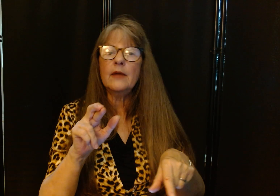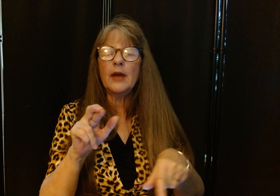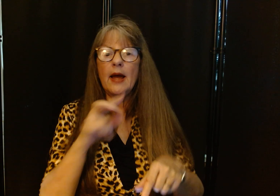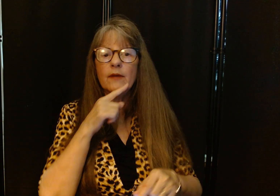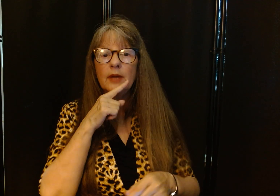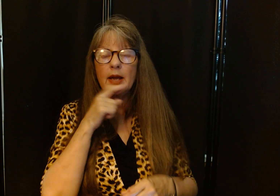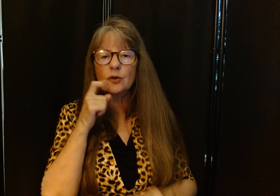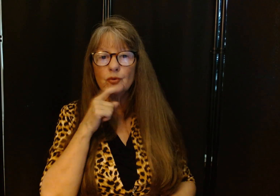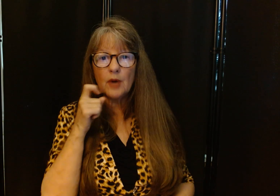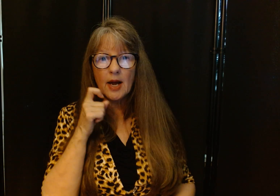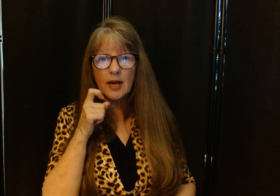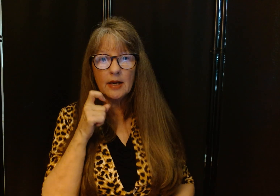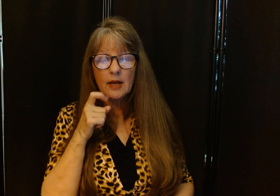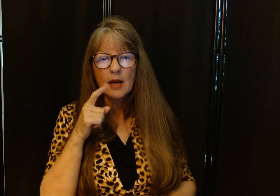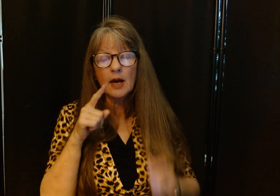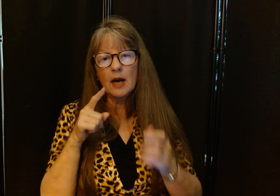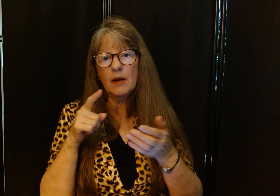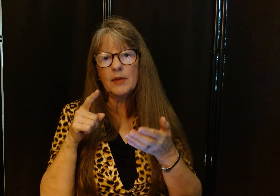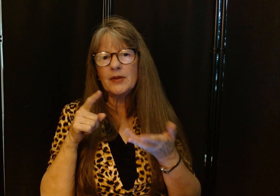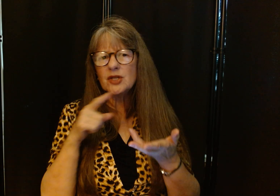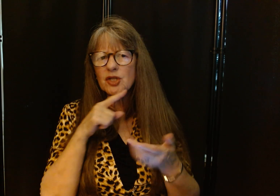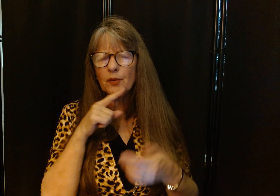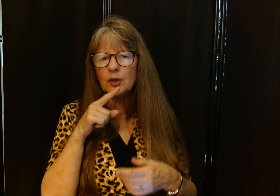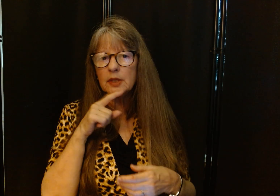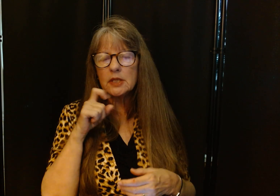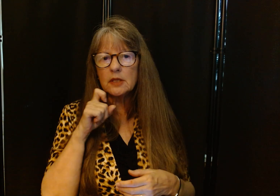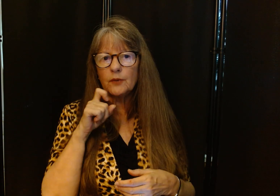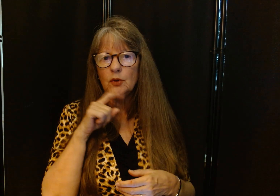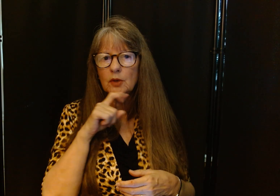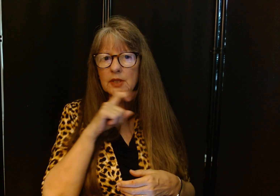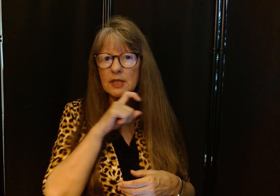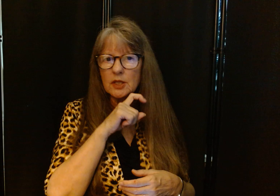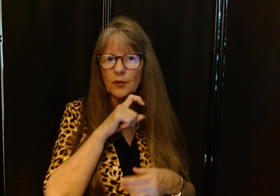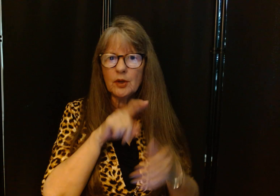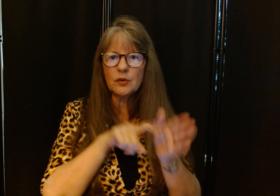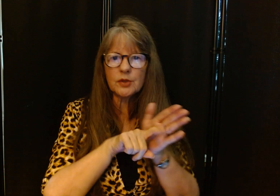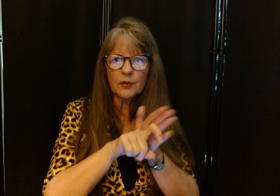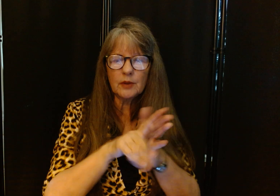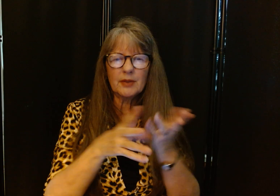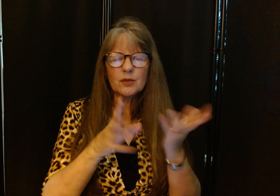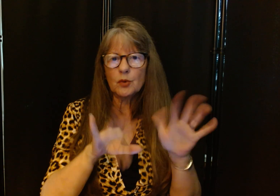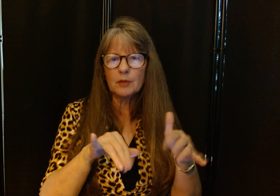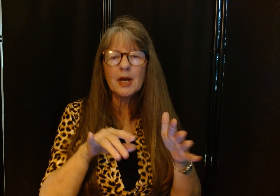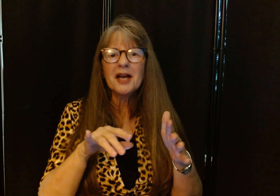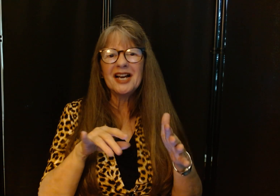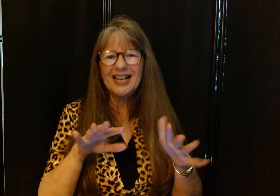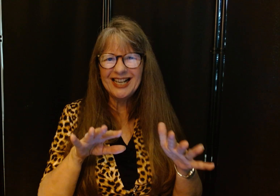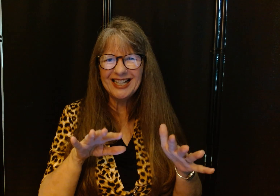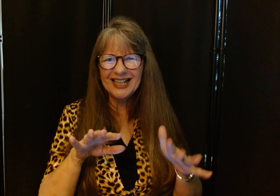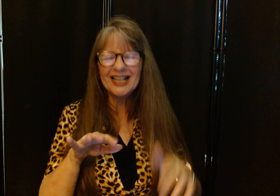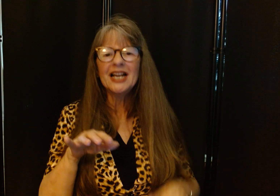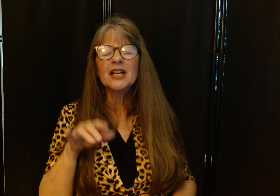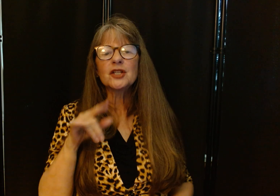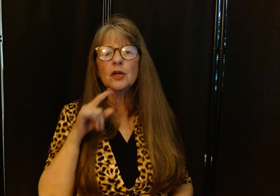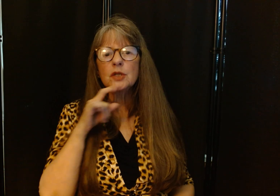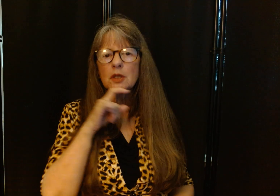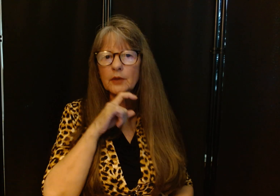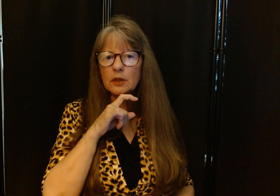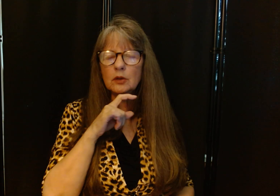have like dried, and then cereal is a different, you could say cereal, that's worm. So cereal, or you